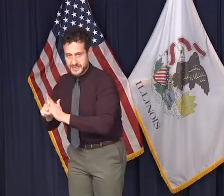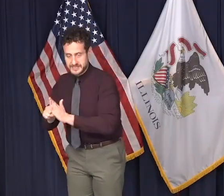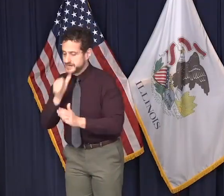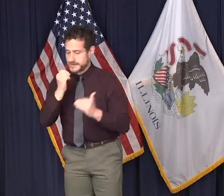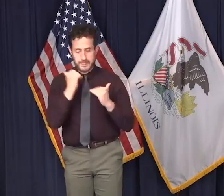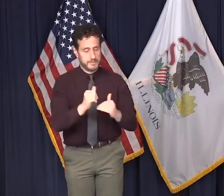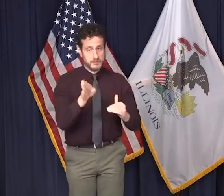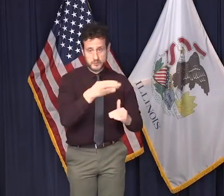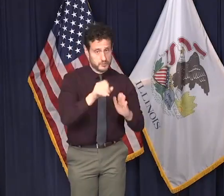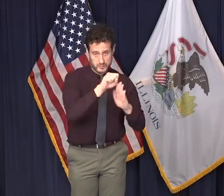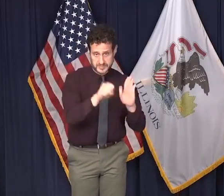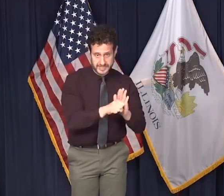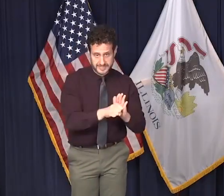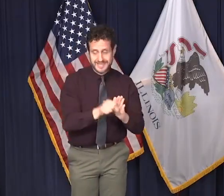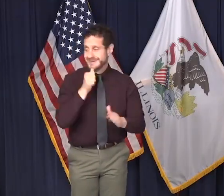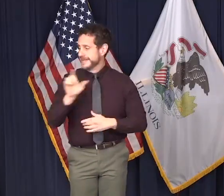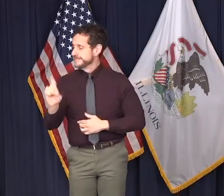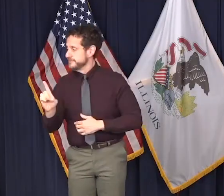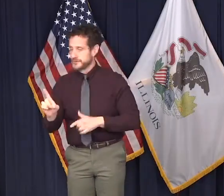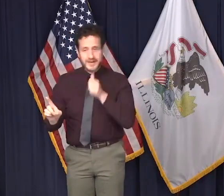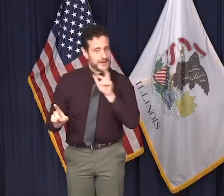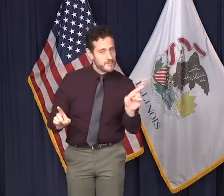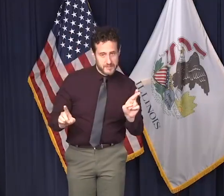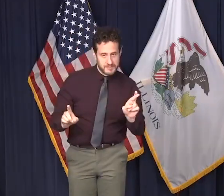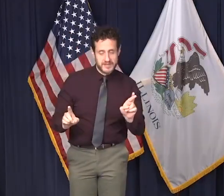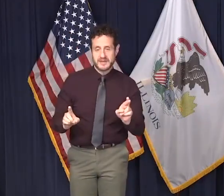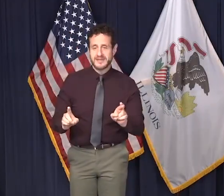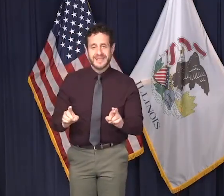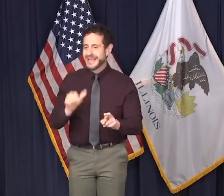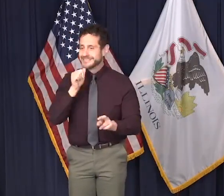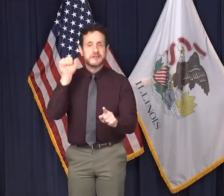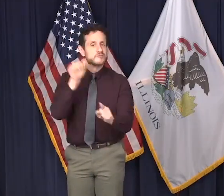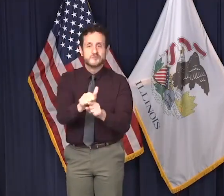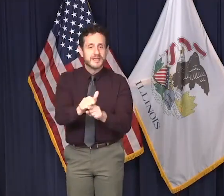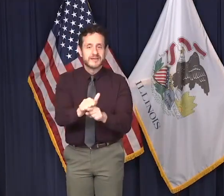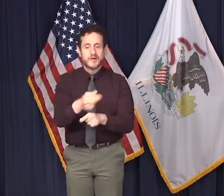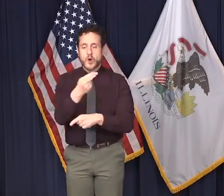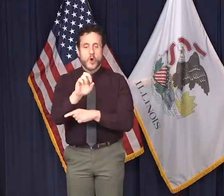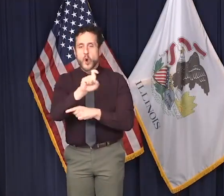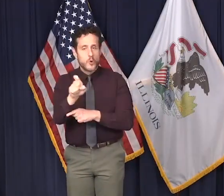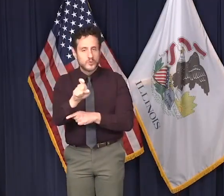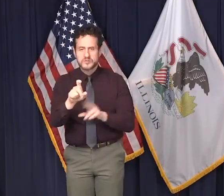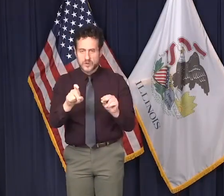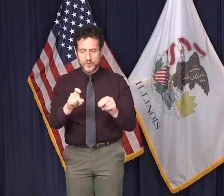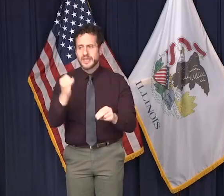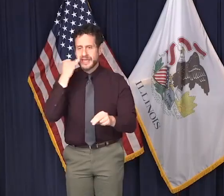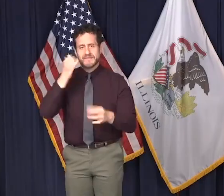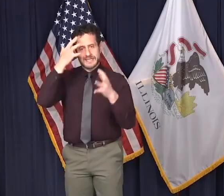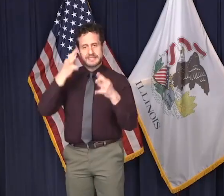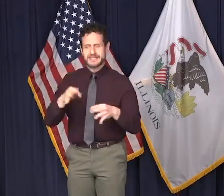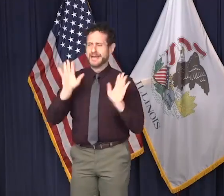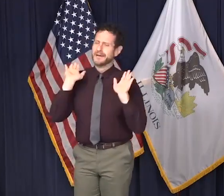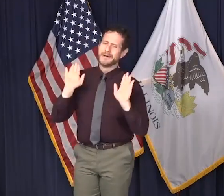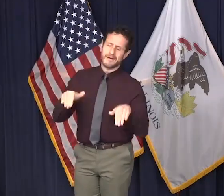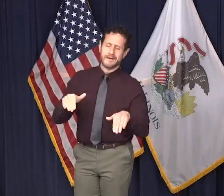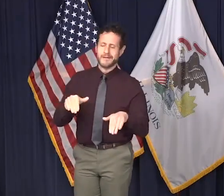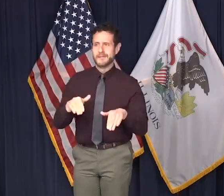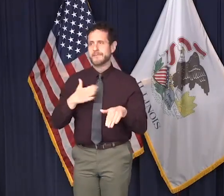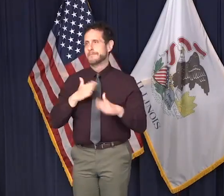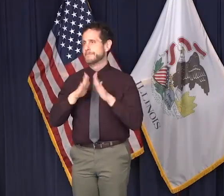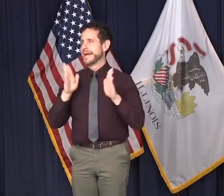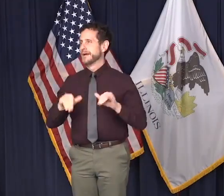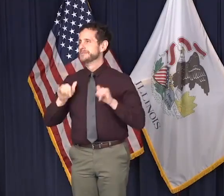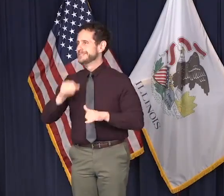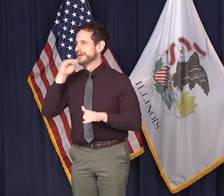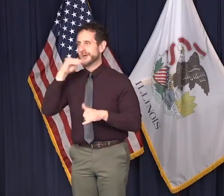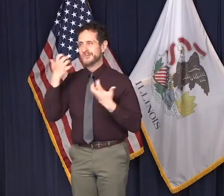this virus is not a hoax. Choosing to go out in public without a mask is not a